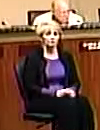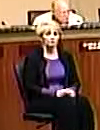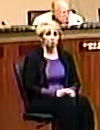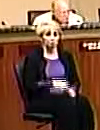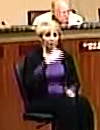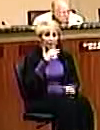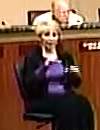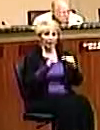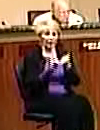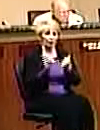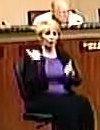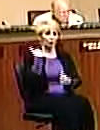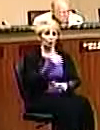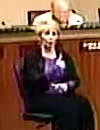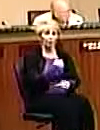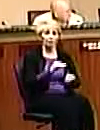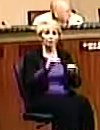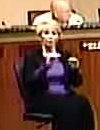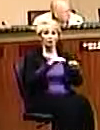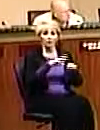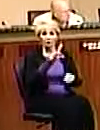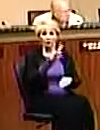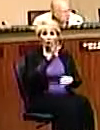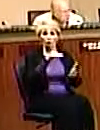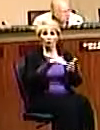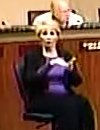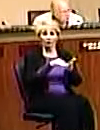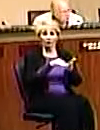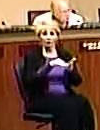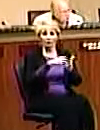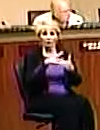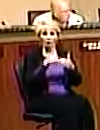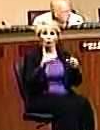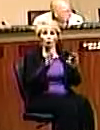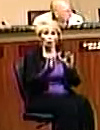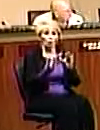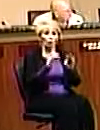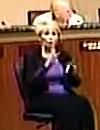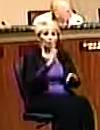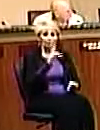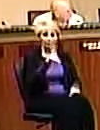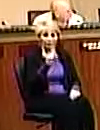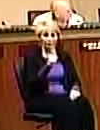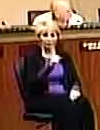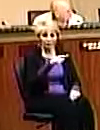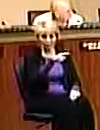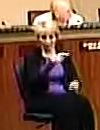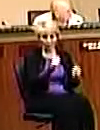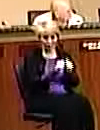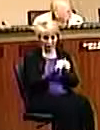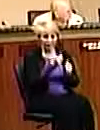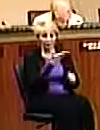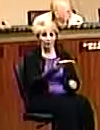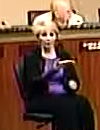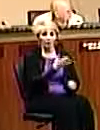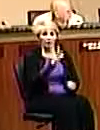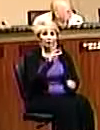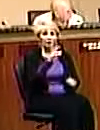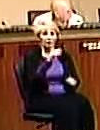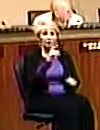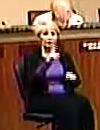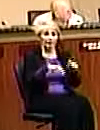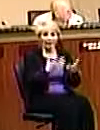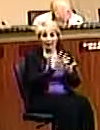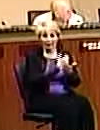There's an agency that we put some $74,000 worth of bills with, uncollectible